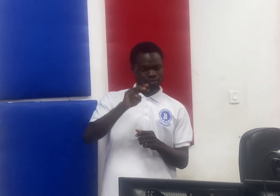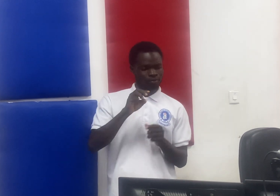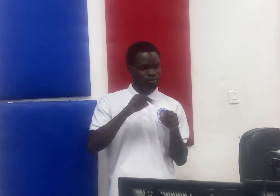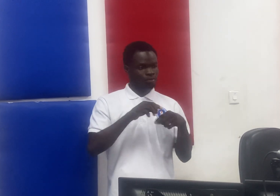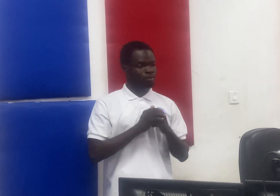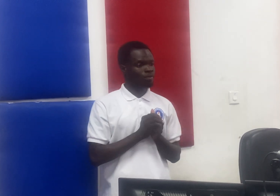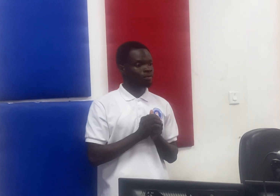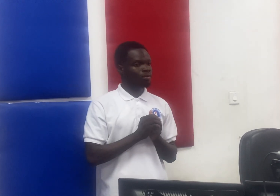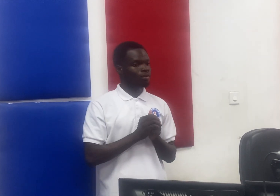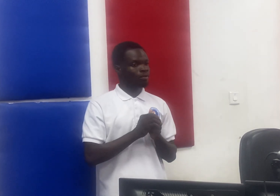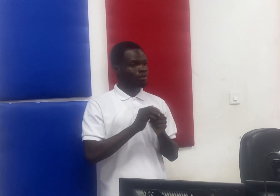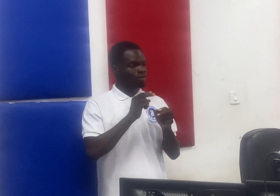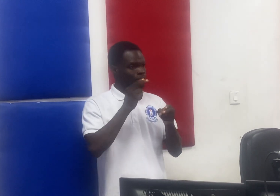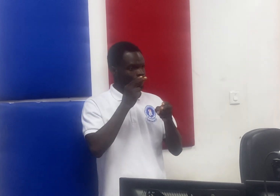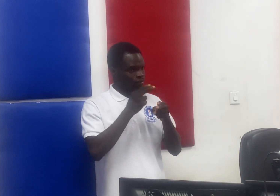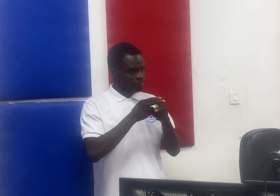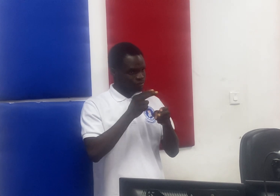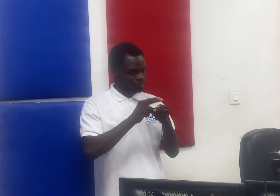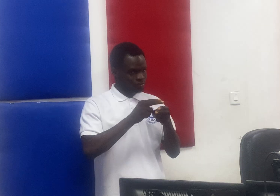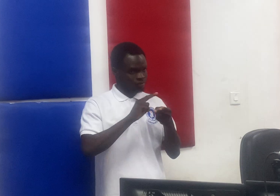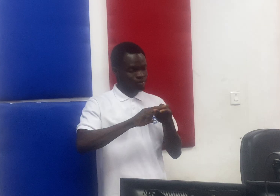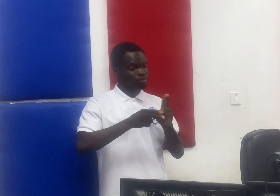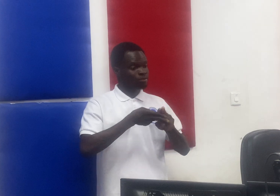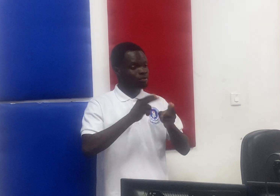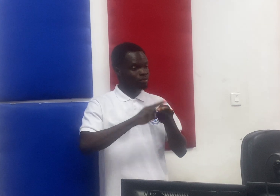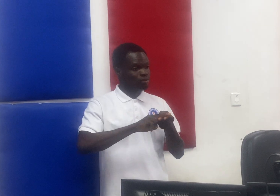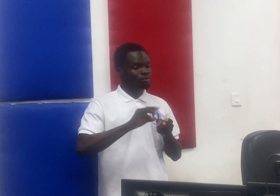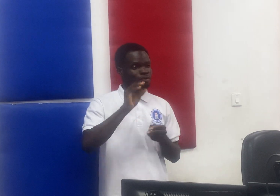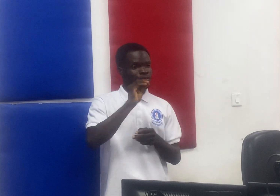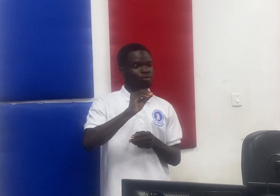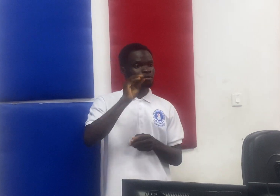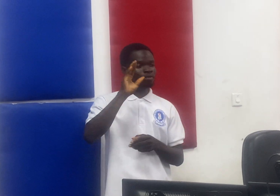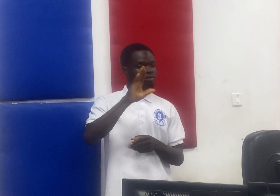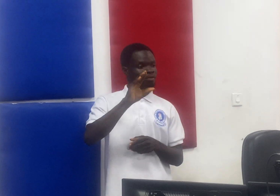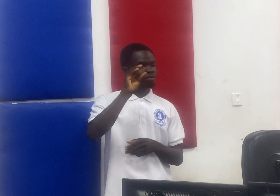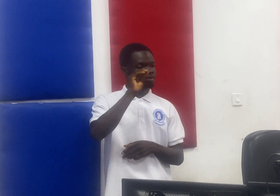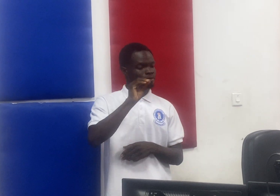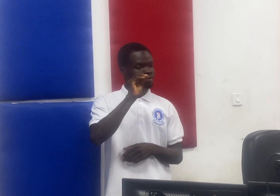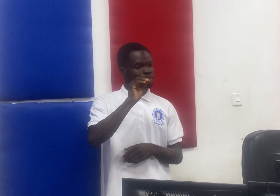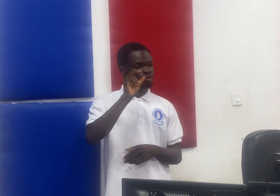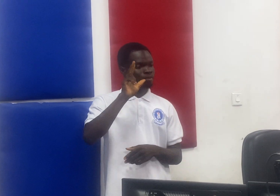050 392 3158.